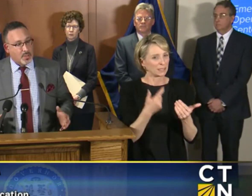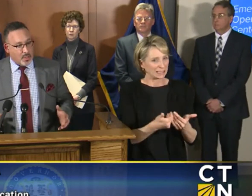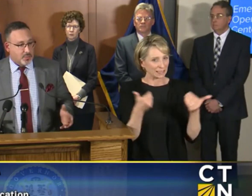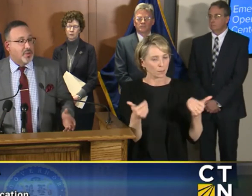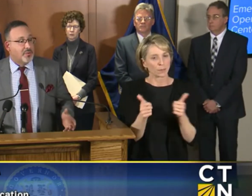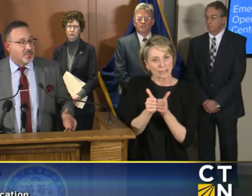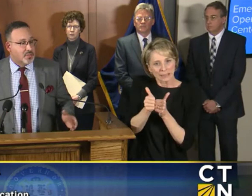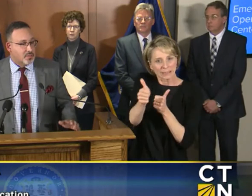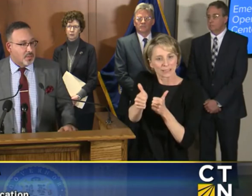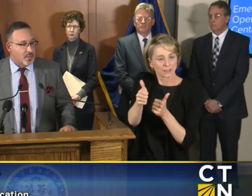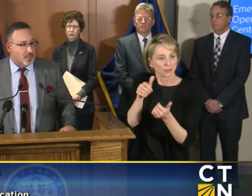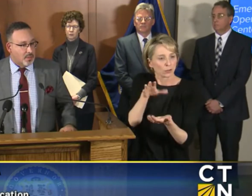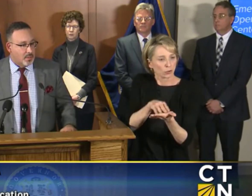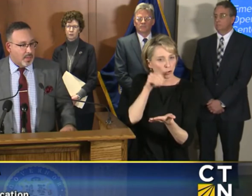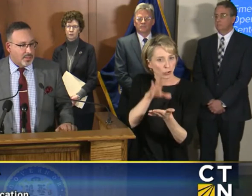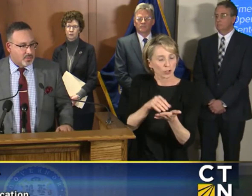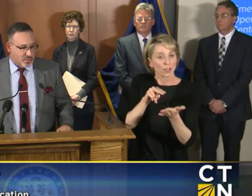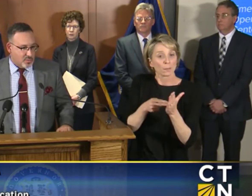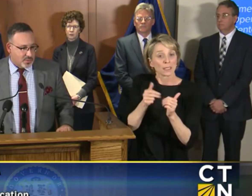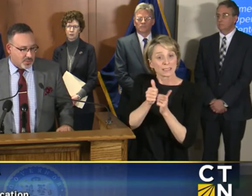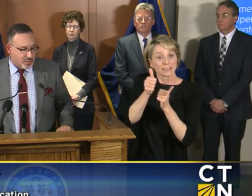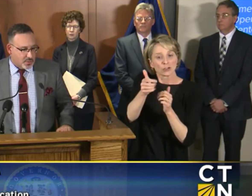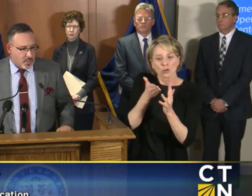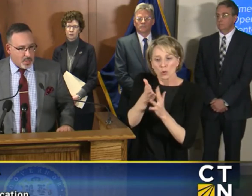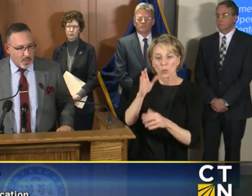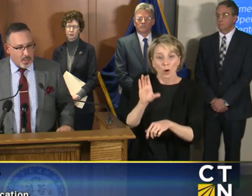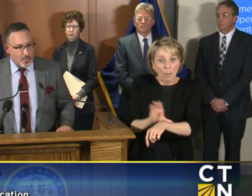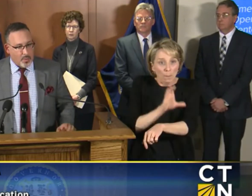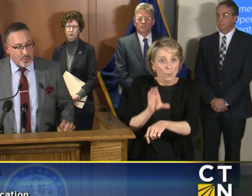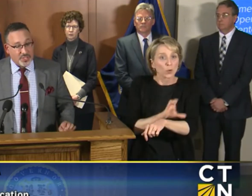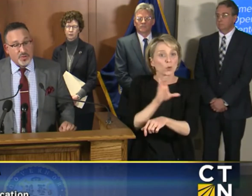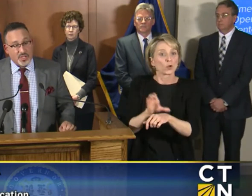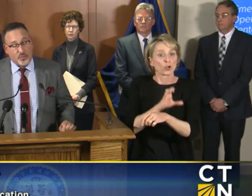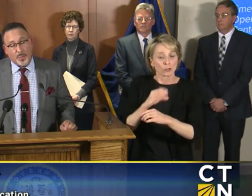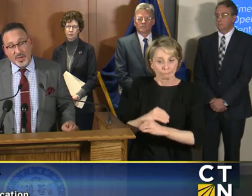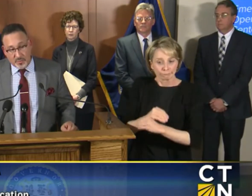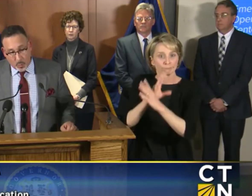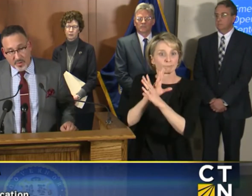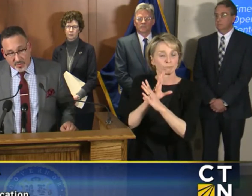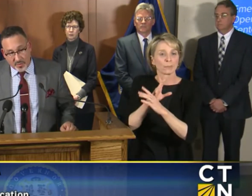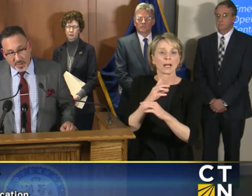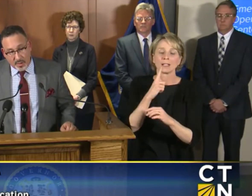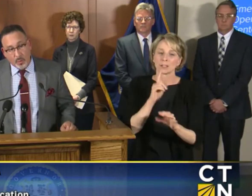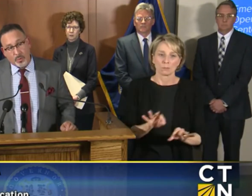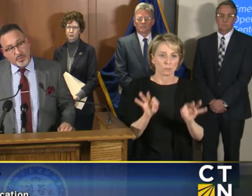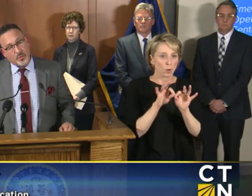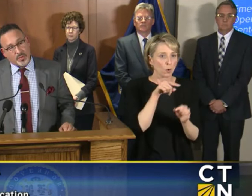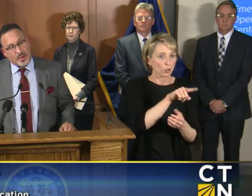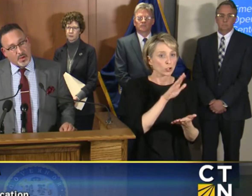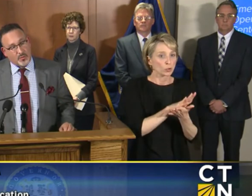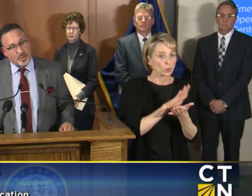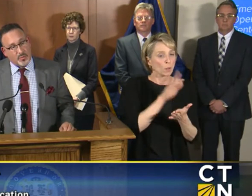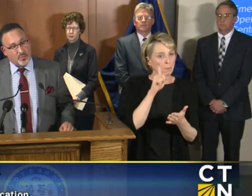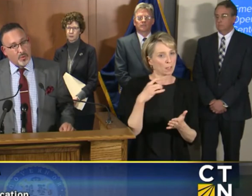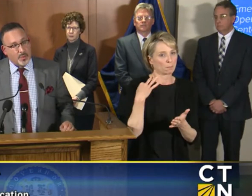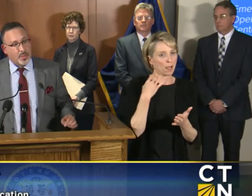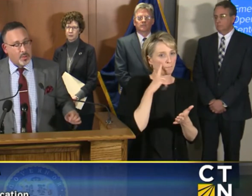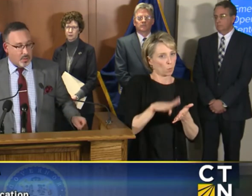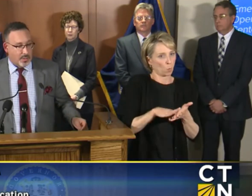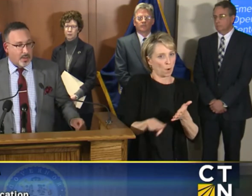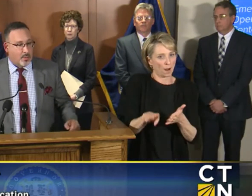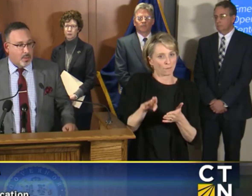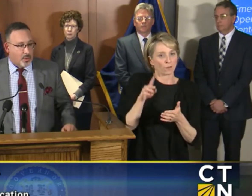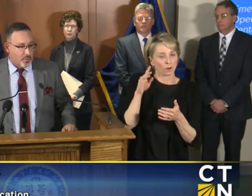those experiences as school sessions. Districts have to apply for a waiver for that, and we're reviewing that carefully before